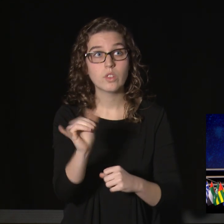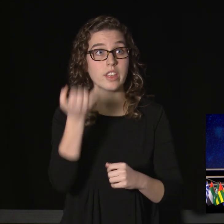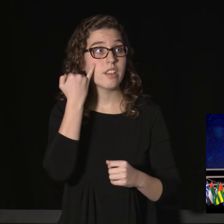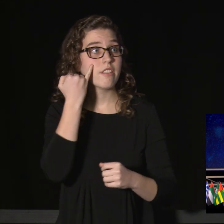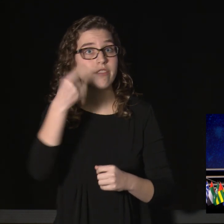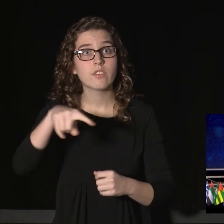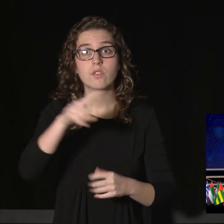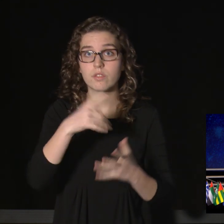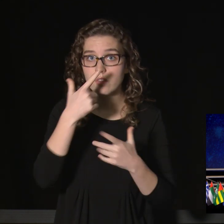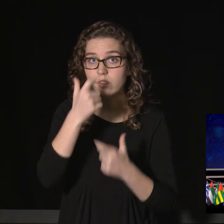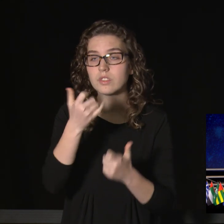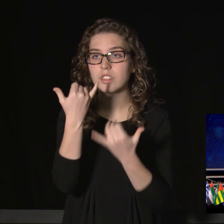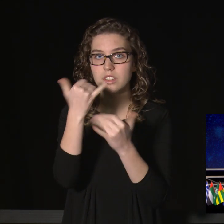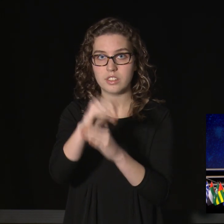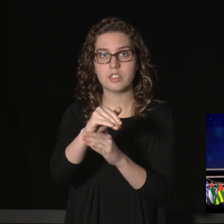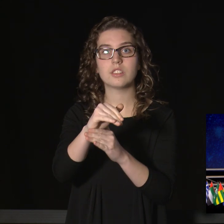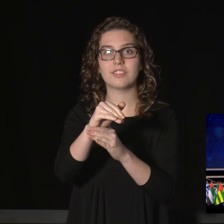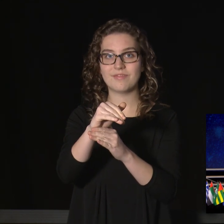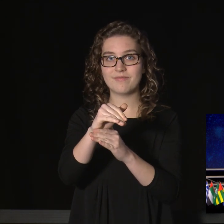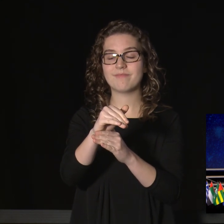tonight,